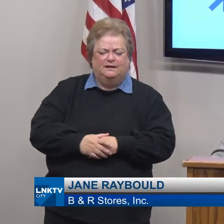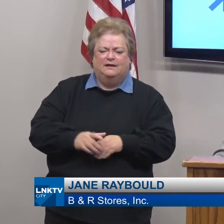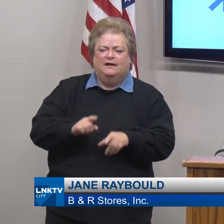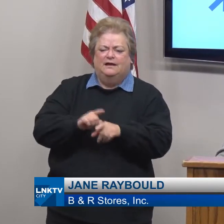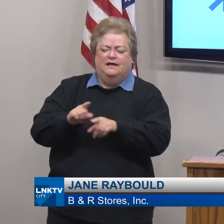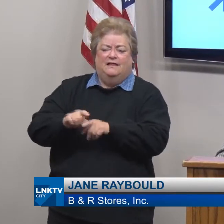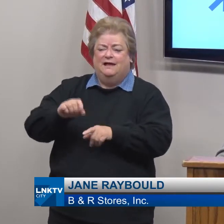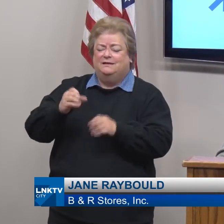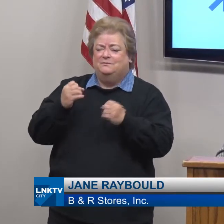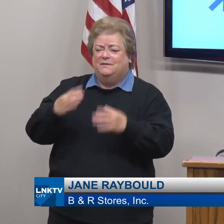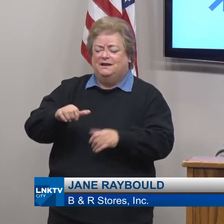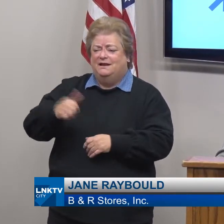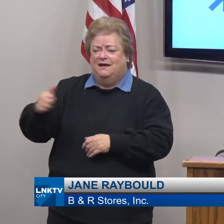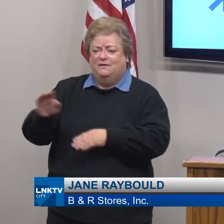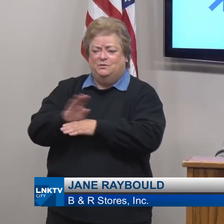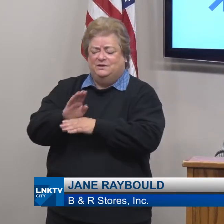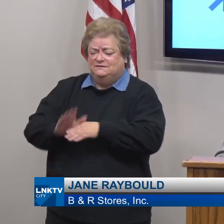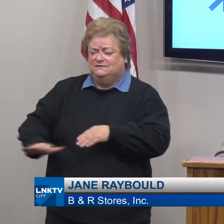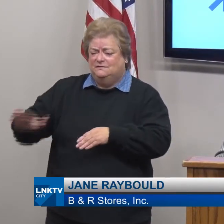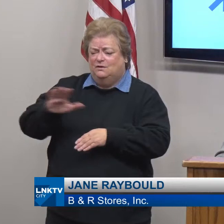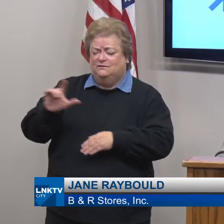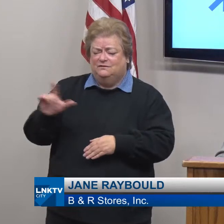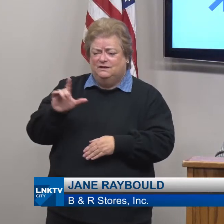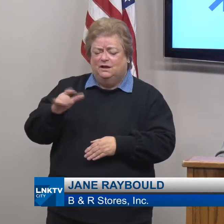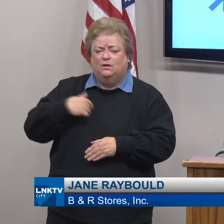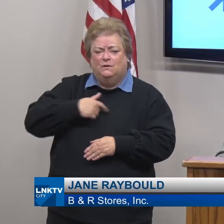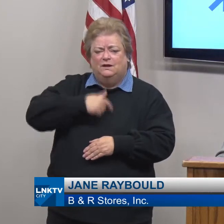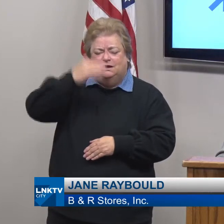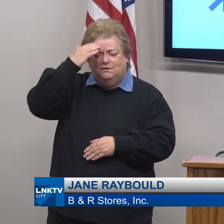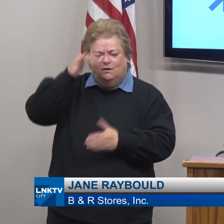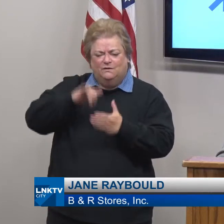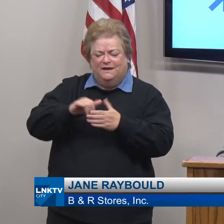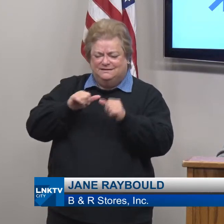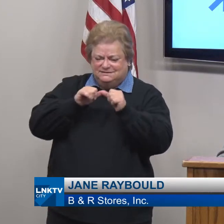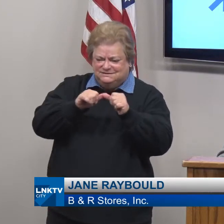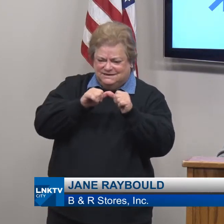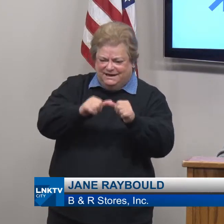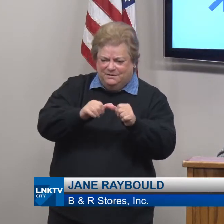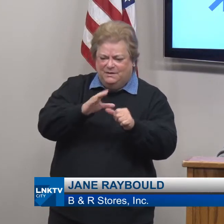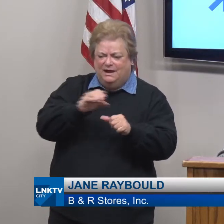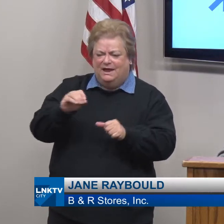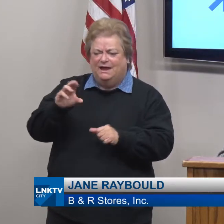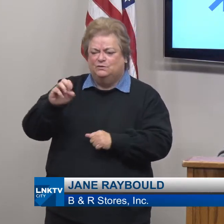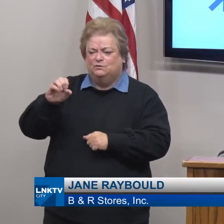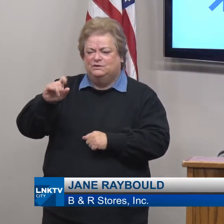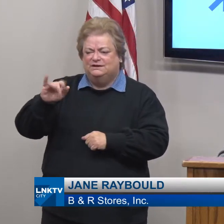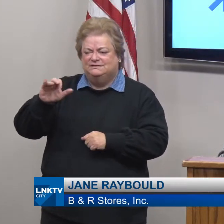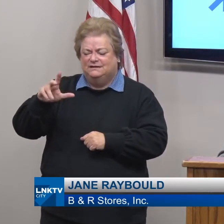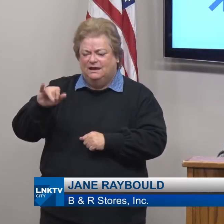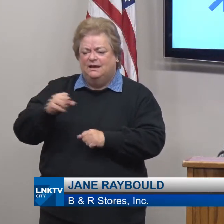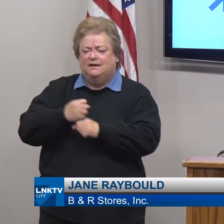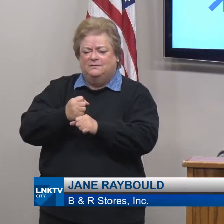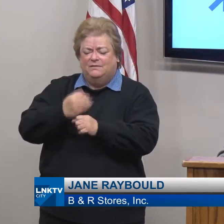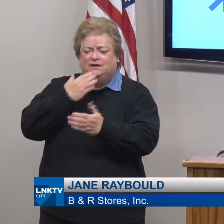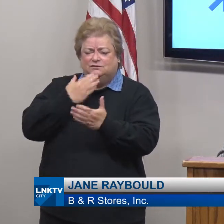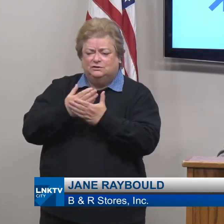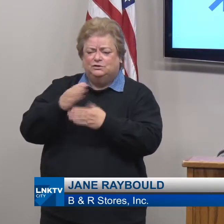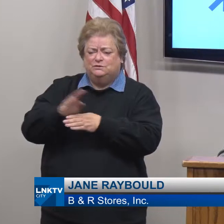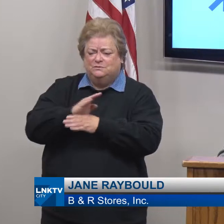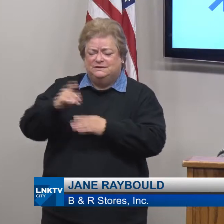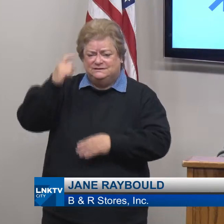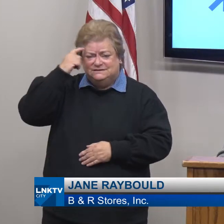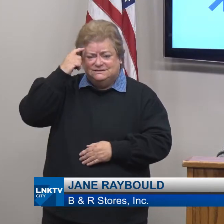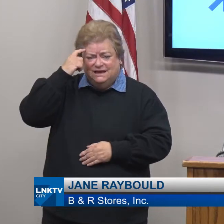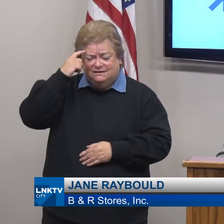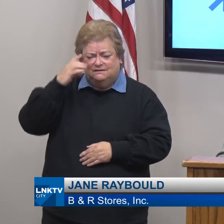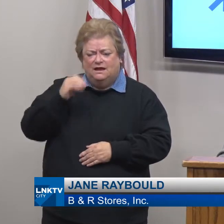many other businesses across Lincoln, we know that sustainability and resiliency makes good business sense and